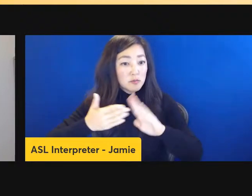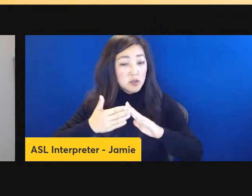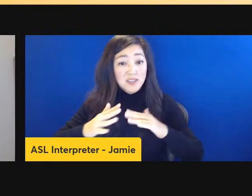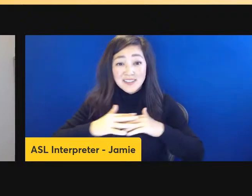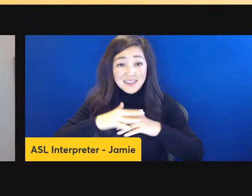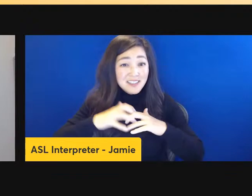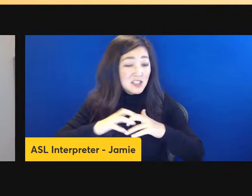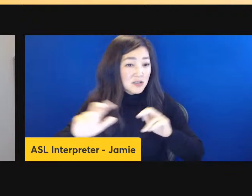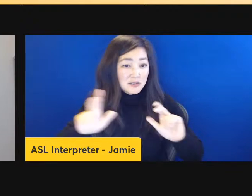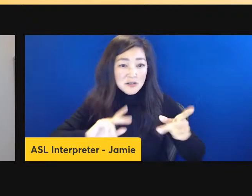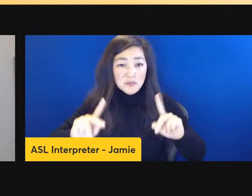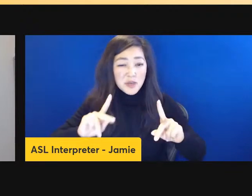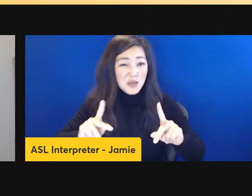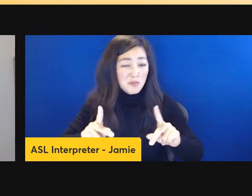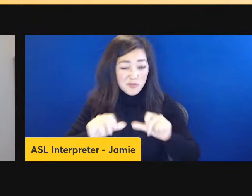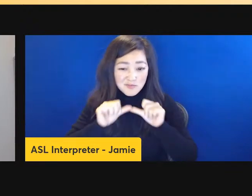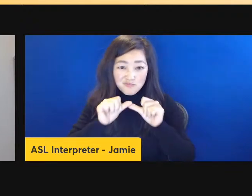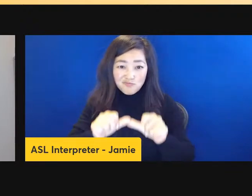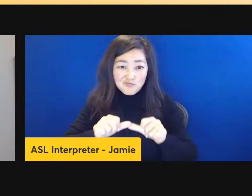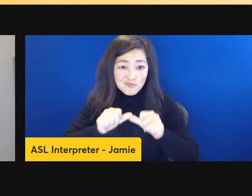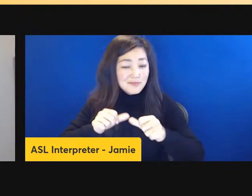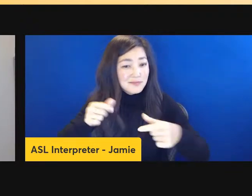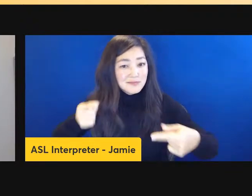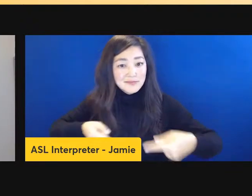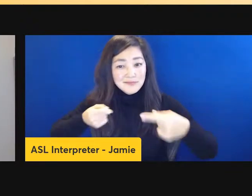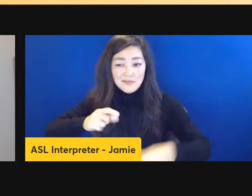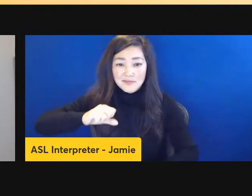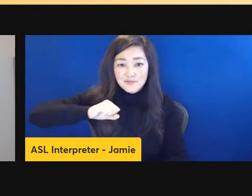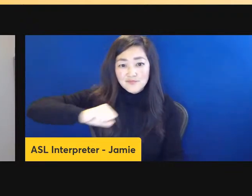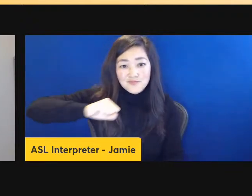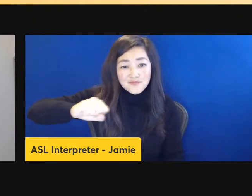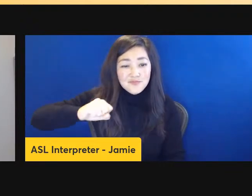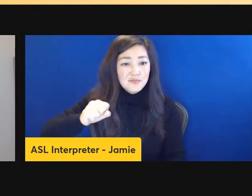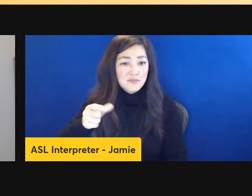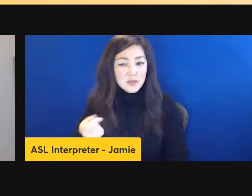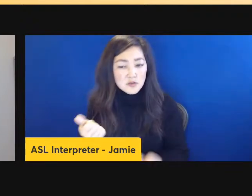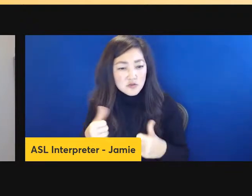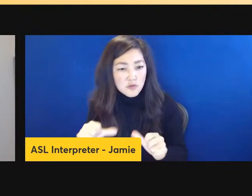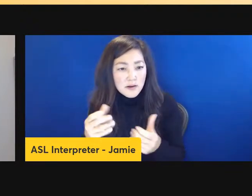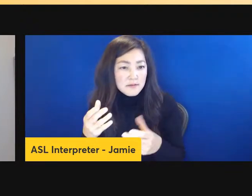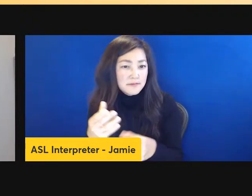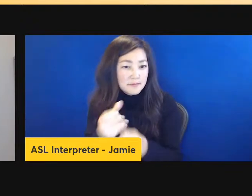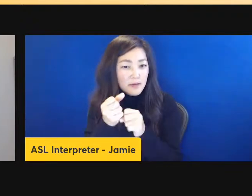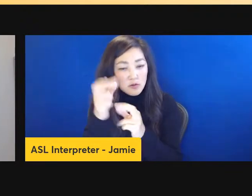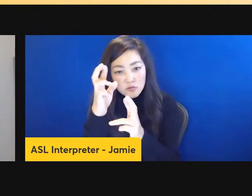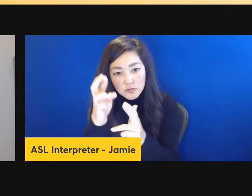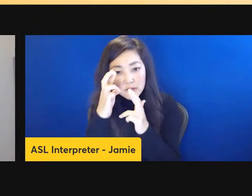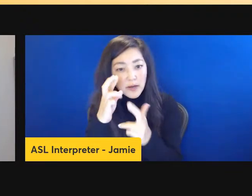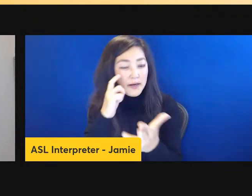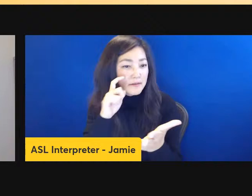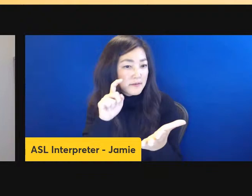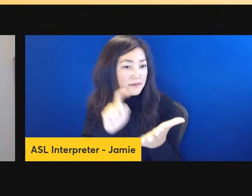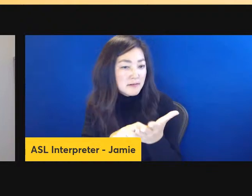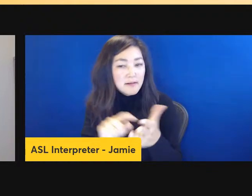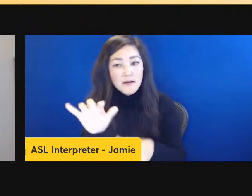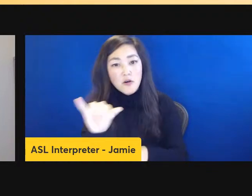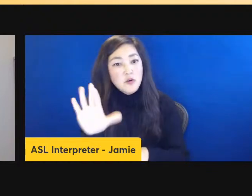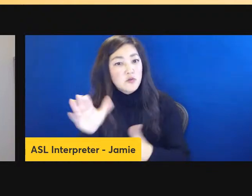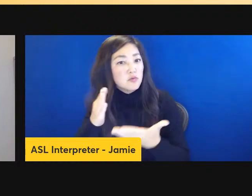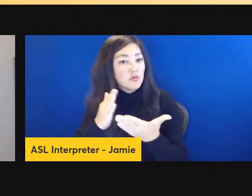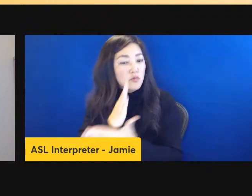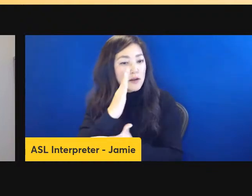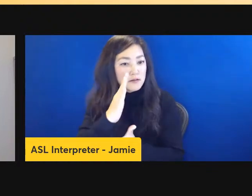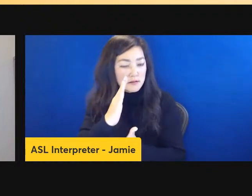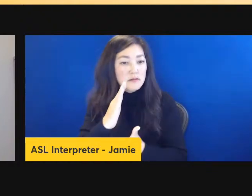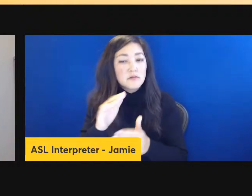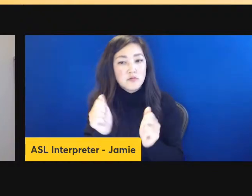have experienced ongoing struggles and resistance as they seek to gain respect, recognition, and their rights in the face